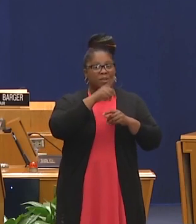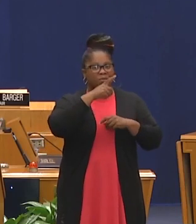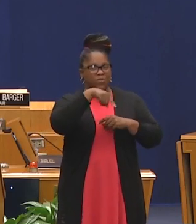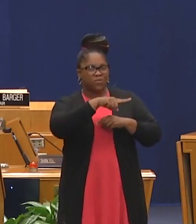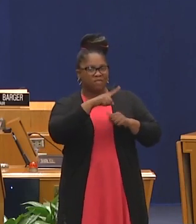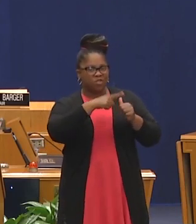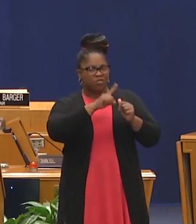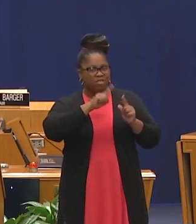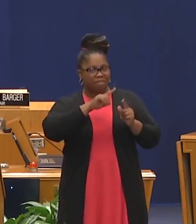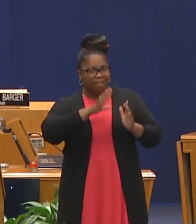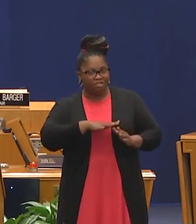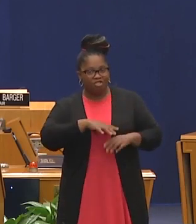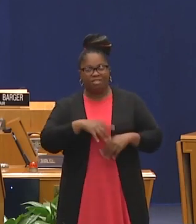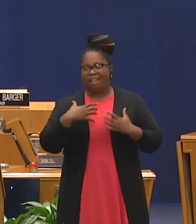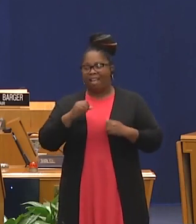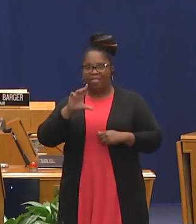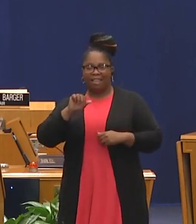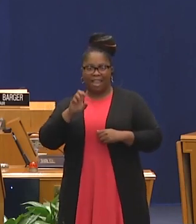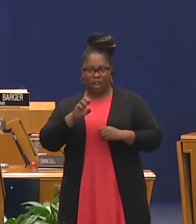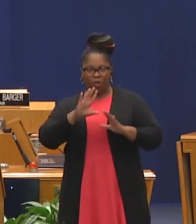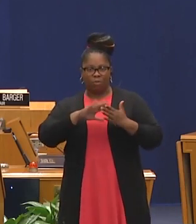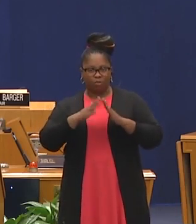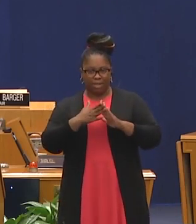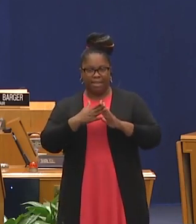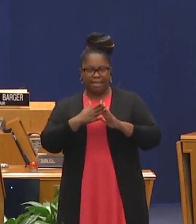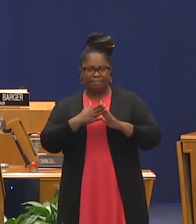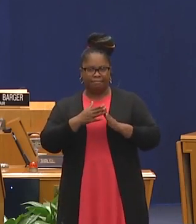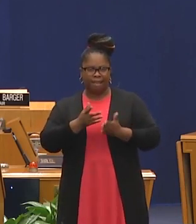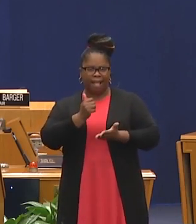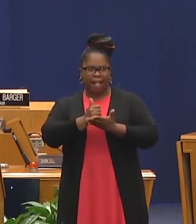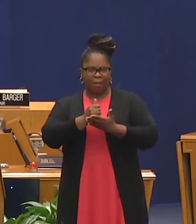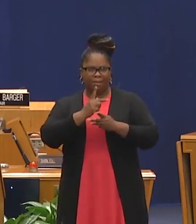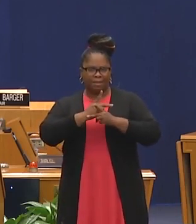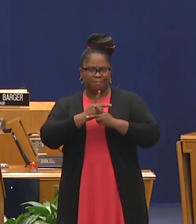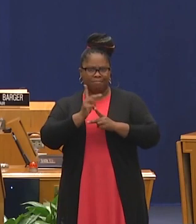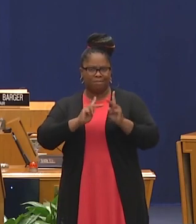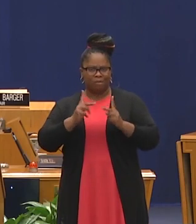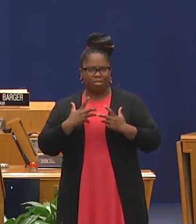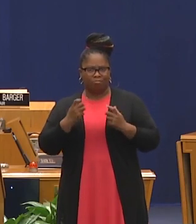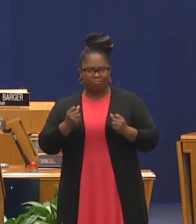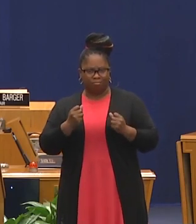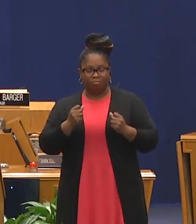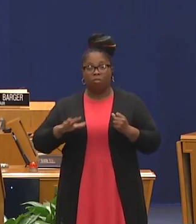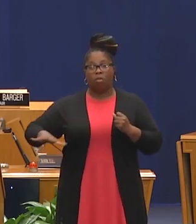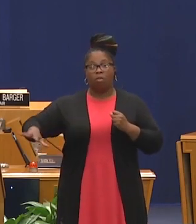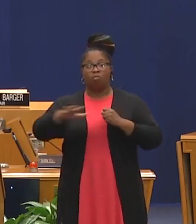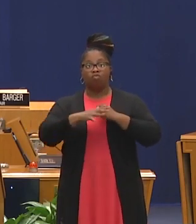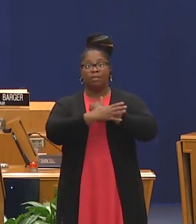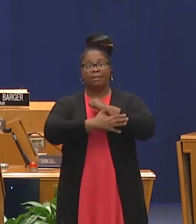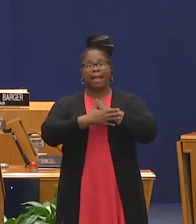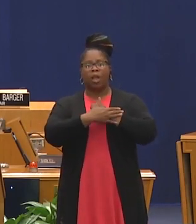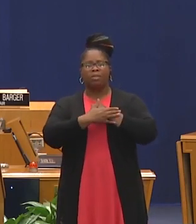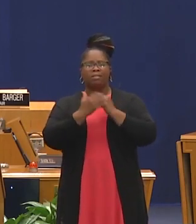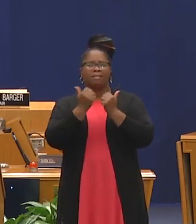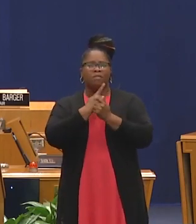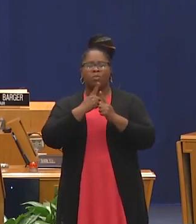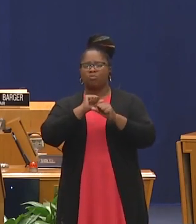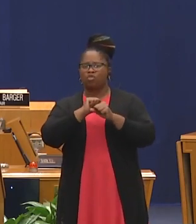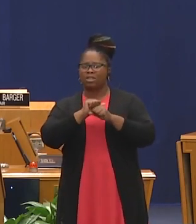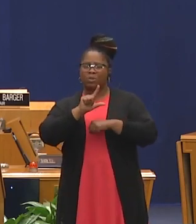from getting sick. Across the county, the brave people on the front line are working around the clock to save lives and care